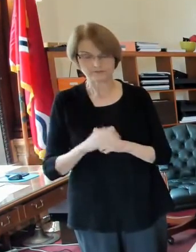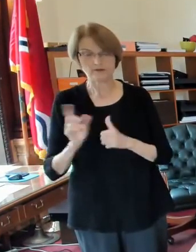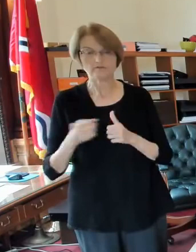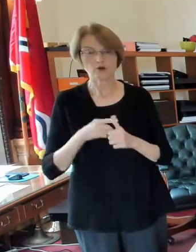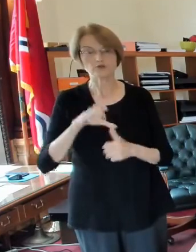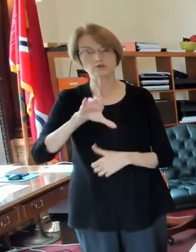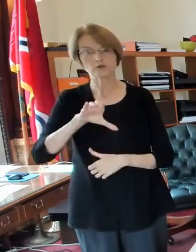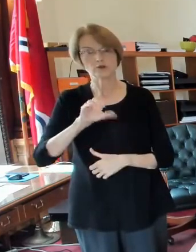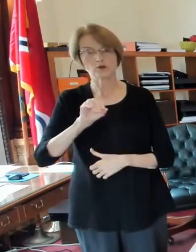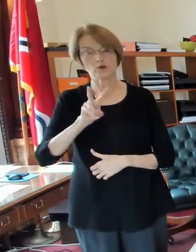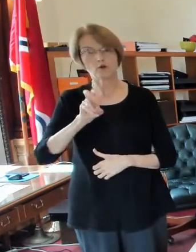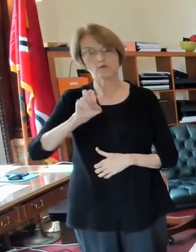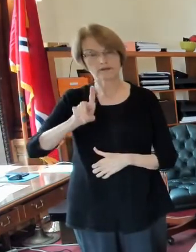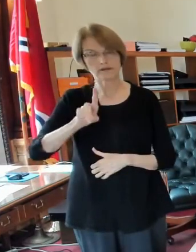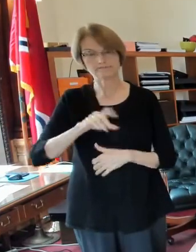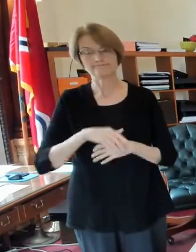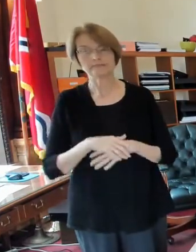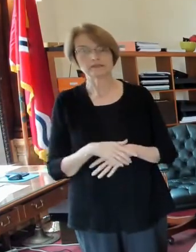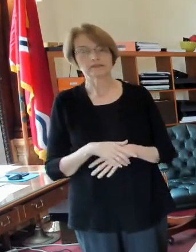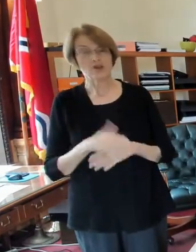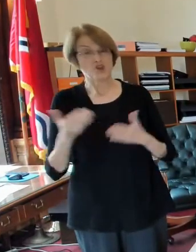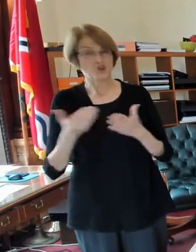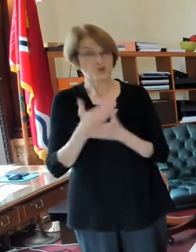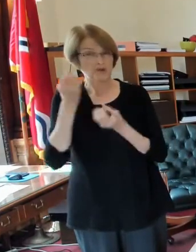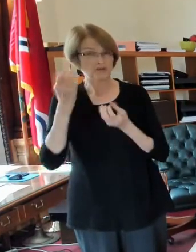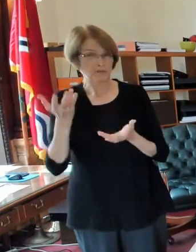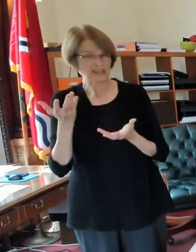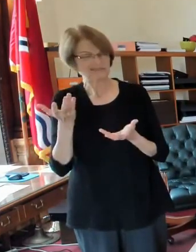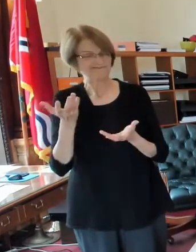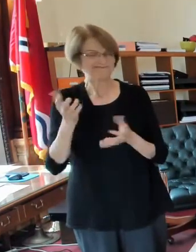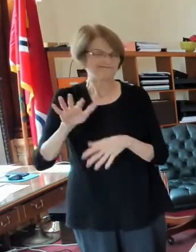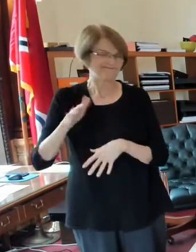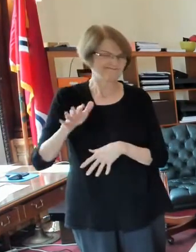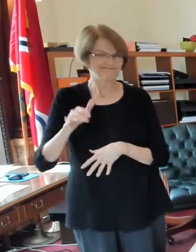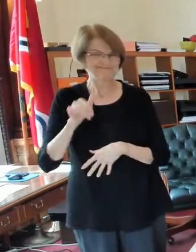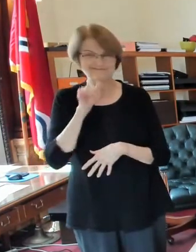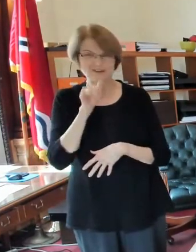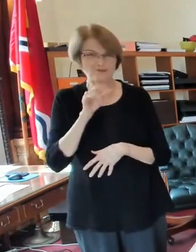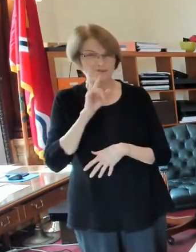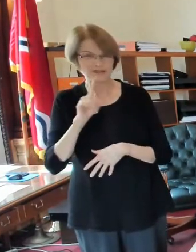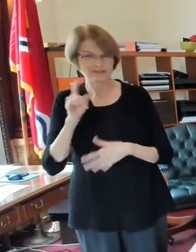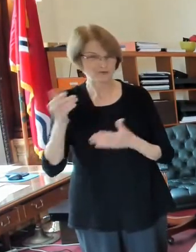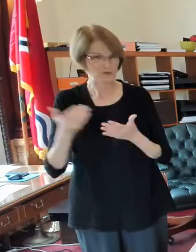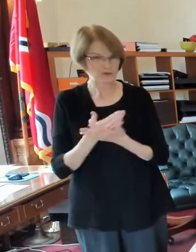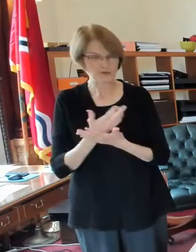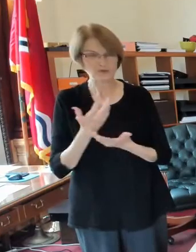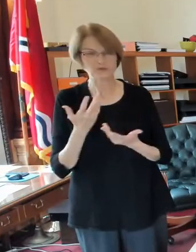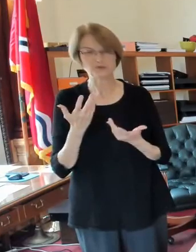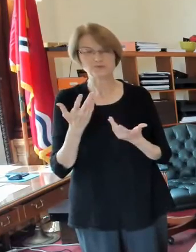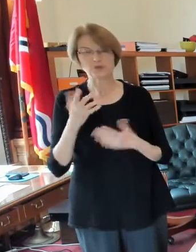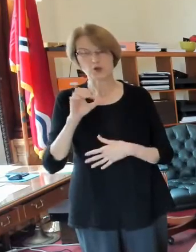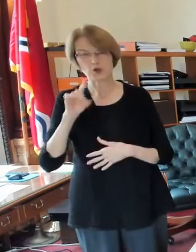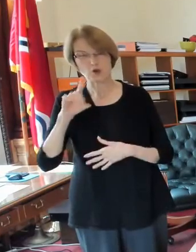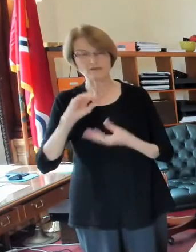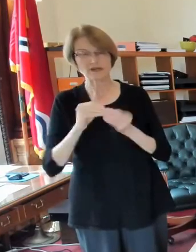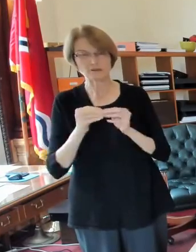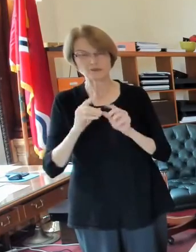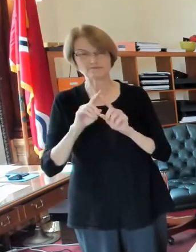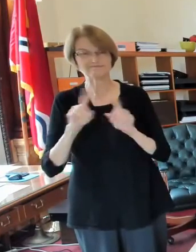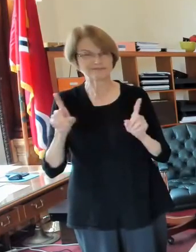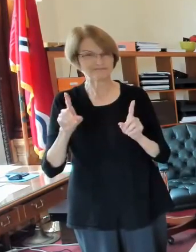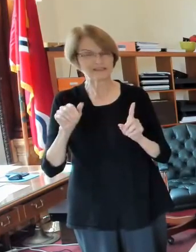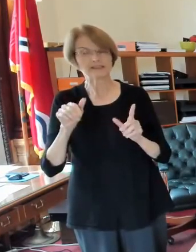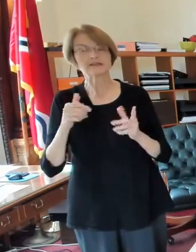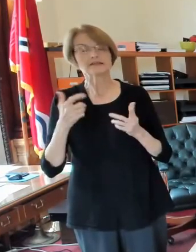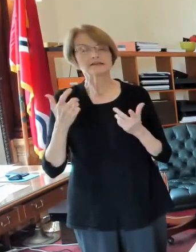COVID. There's not a lot of new information on our COVID numbers, but I do want to say